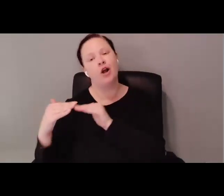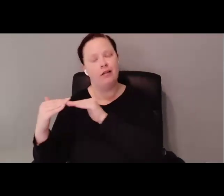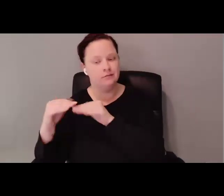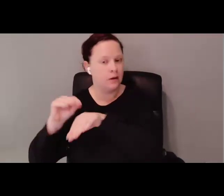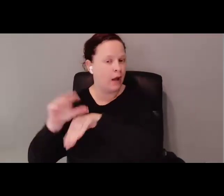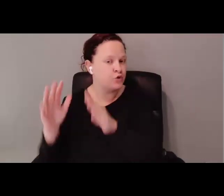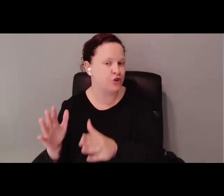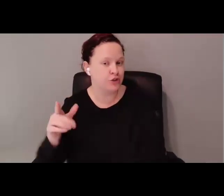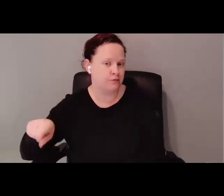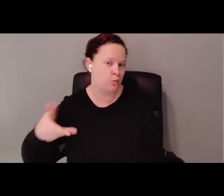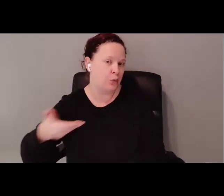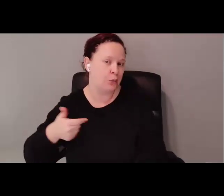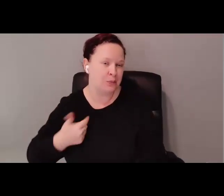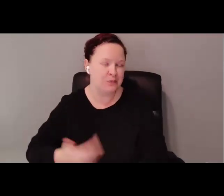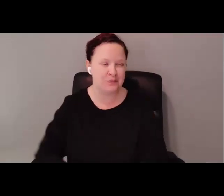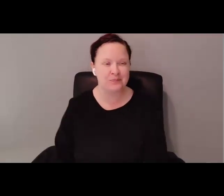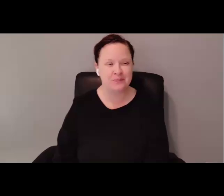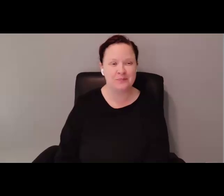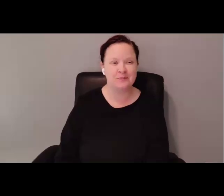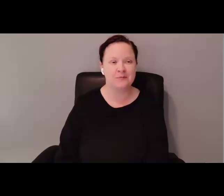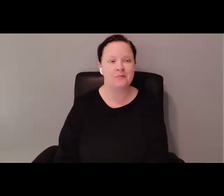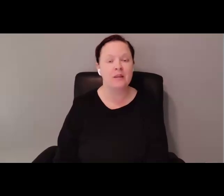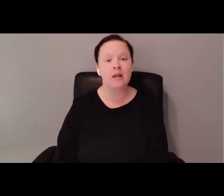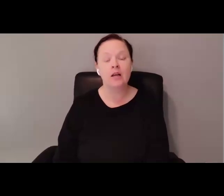guys hire me. So anyway, but